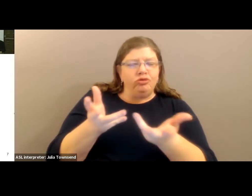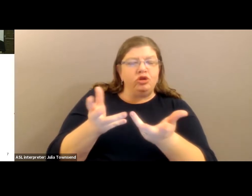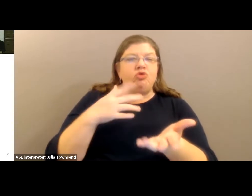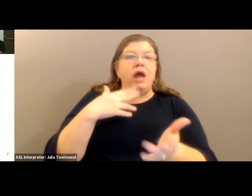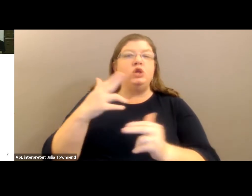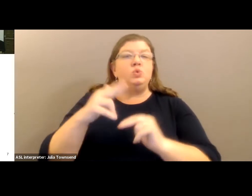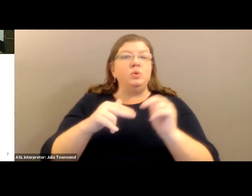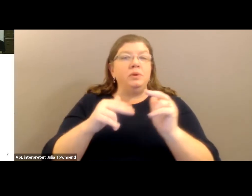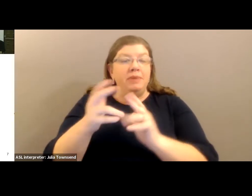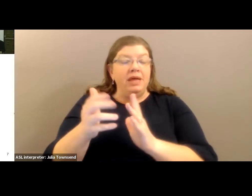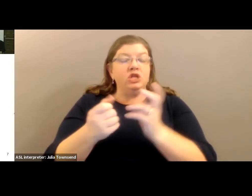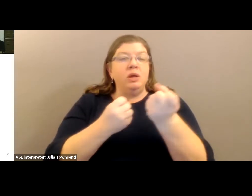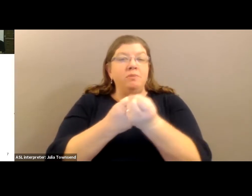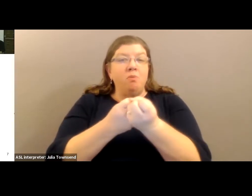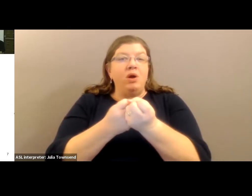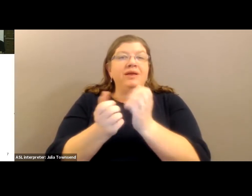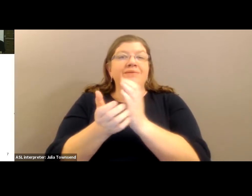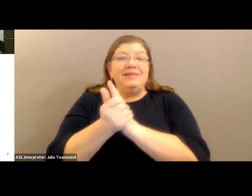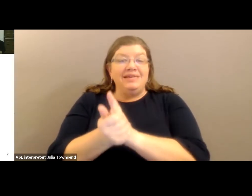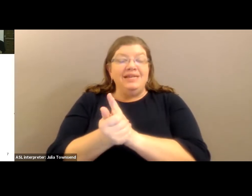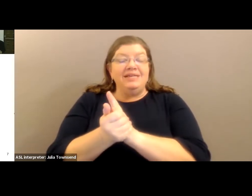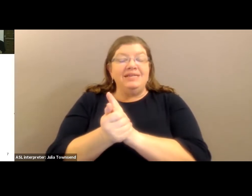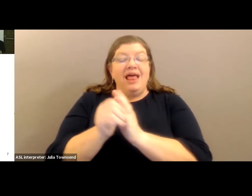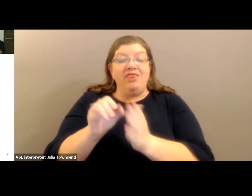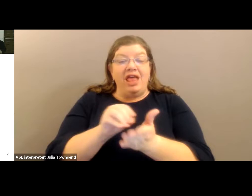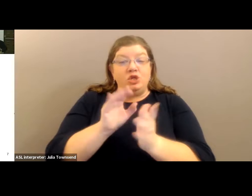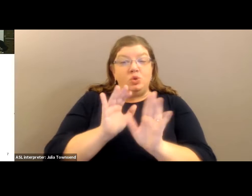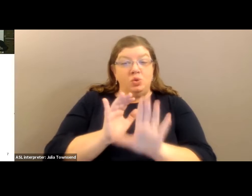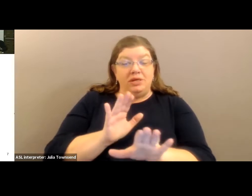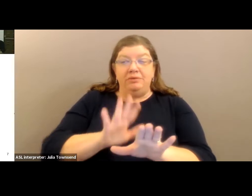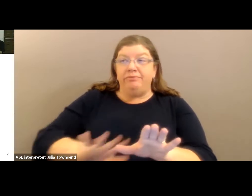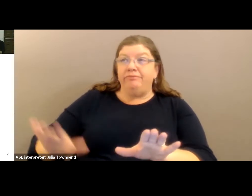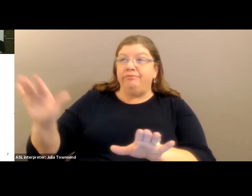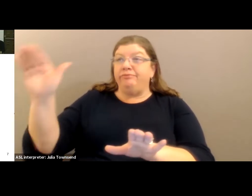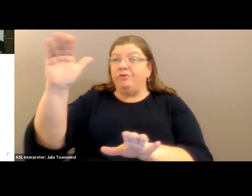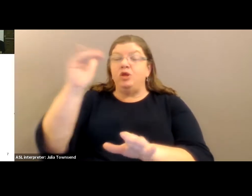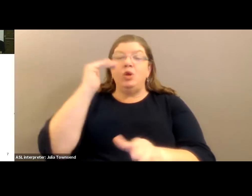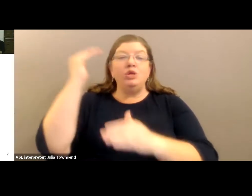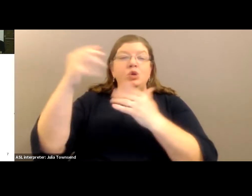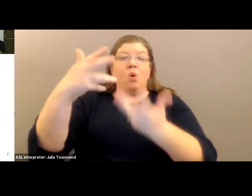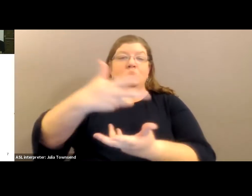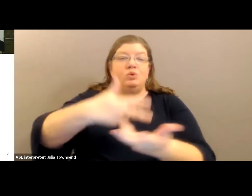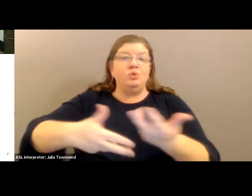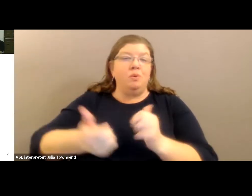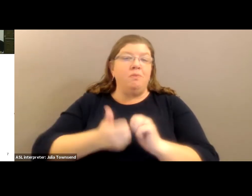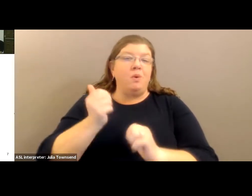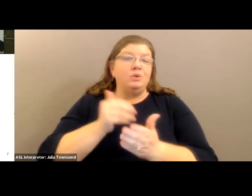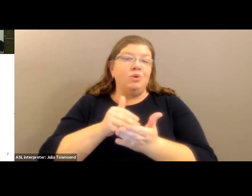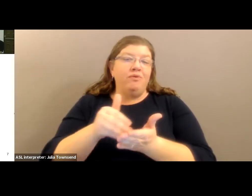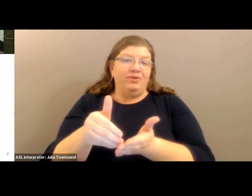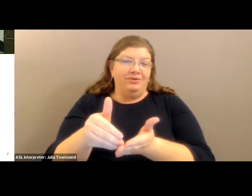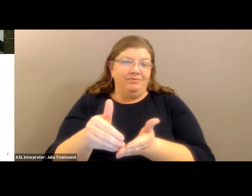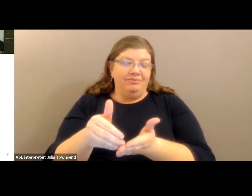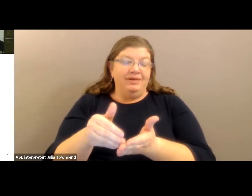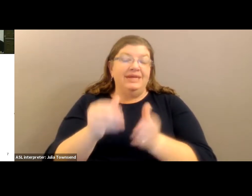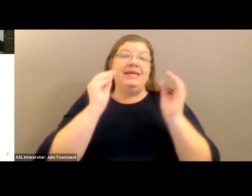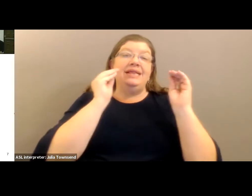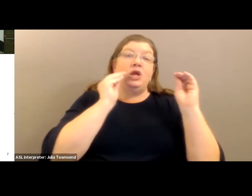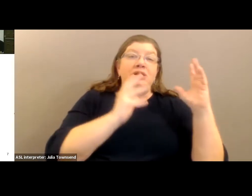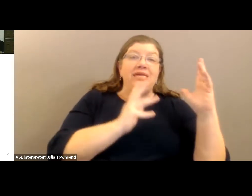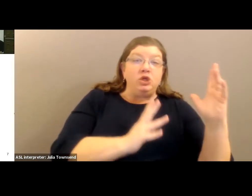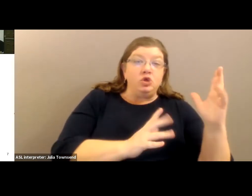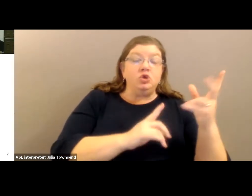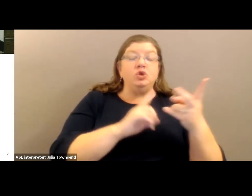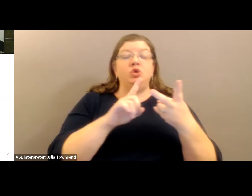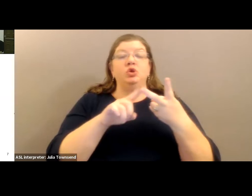supportive skills in the adults who are around students most frequently, and that is their teacher,